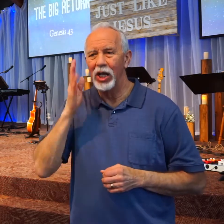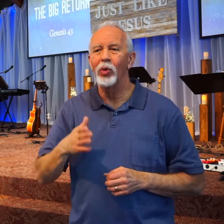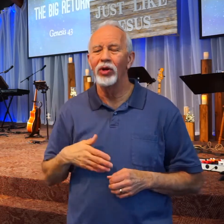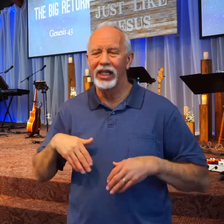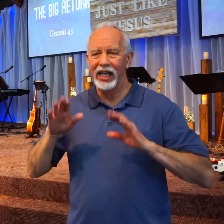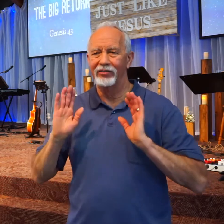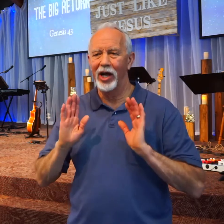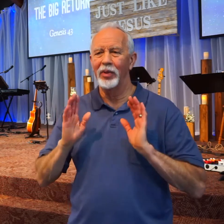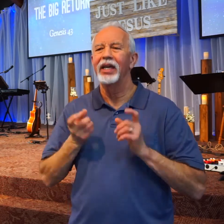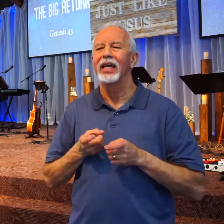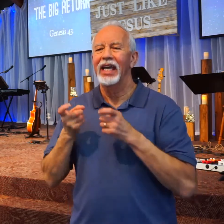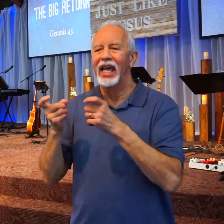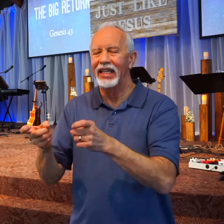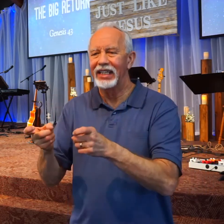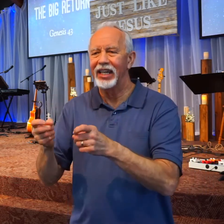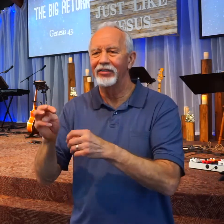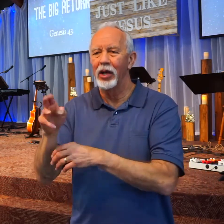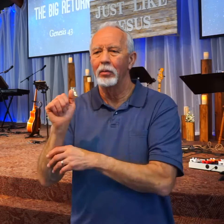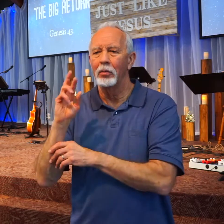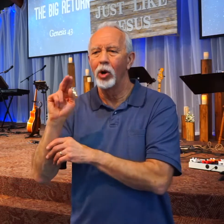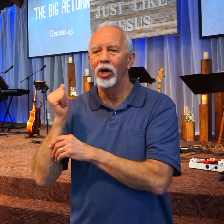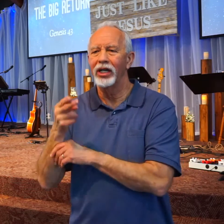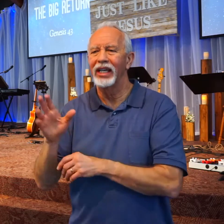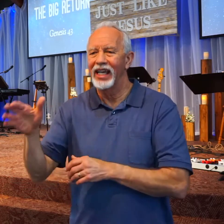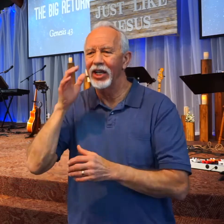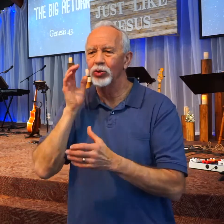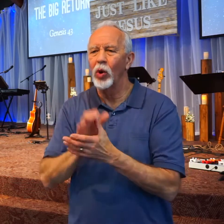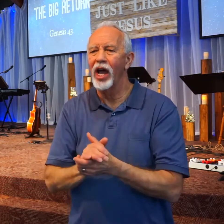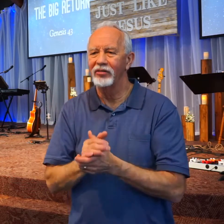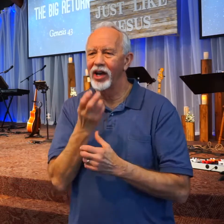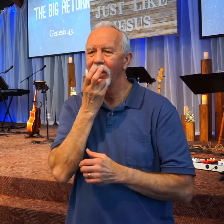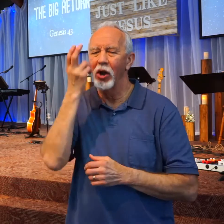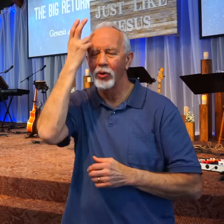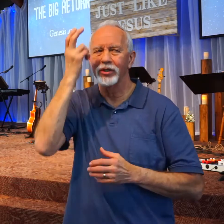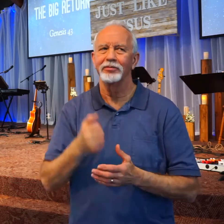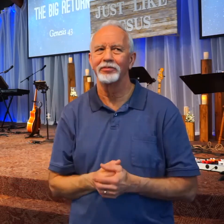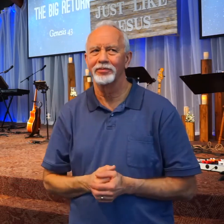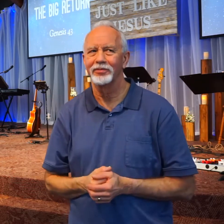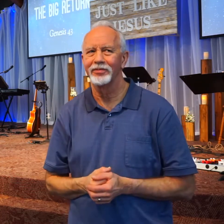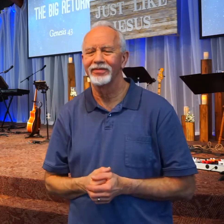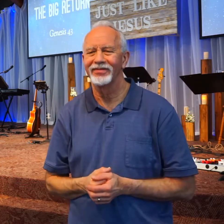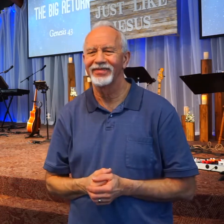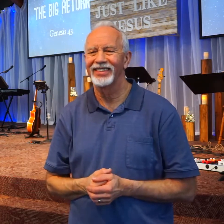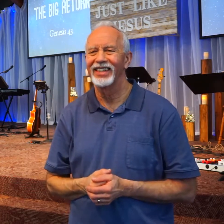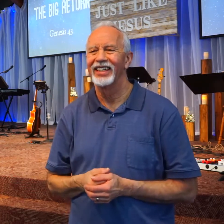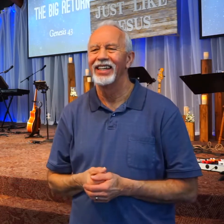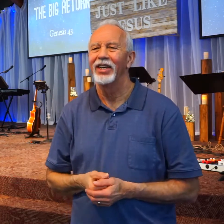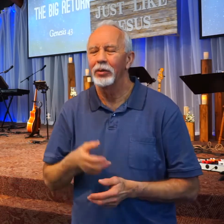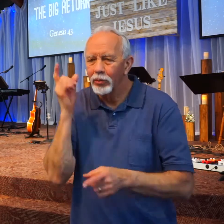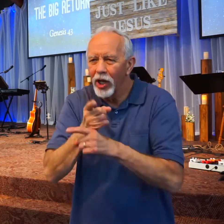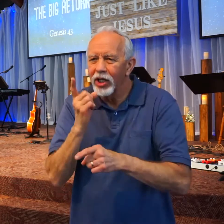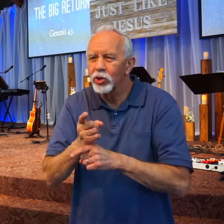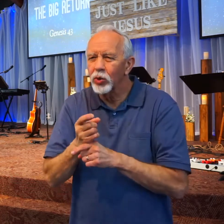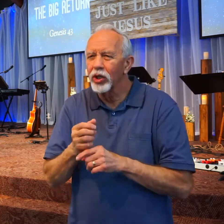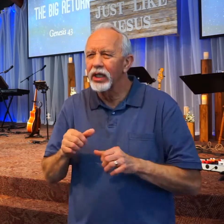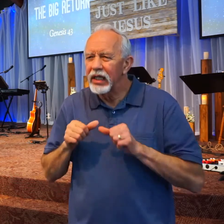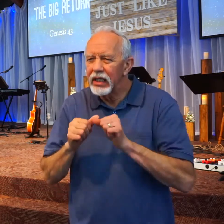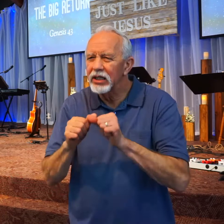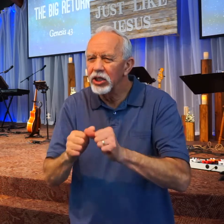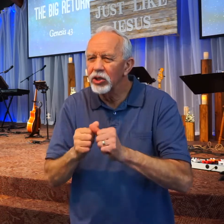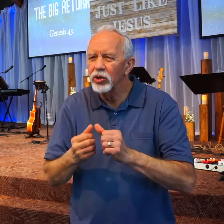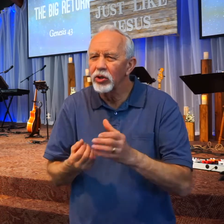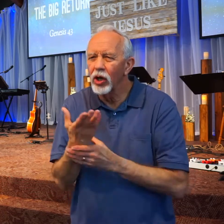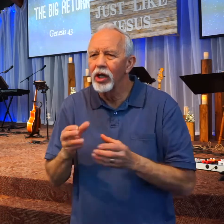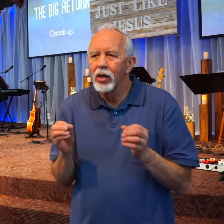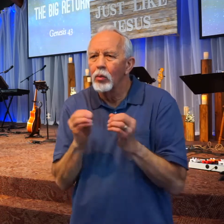But in all seriousness, the brothers have been invited to lunch, and they were continuing to grow more and more